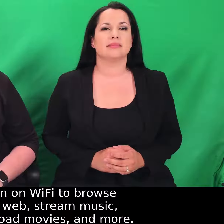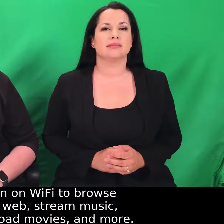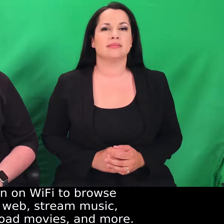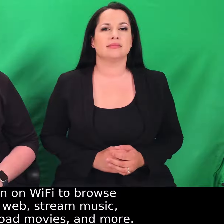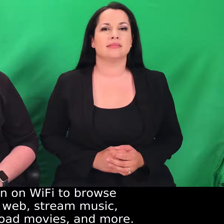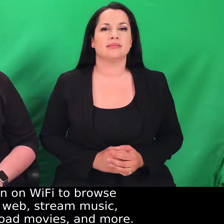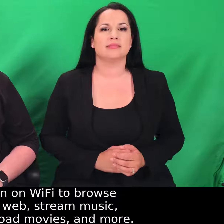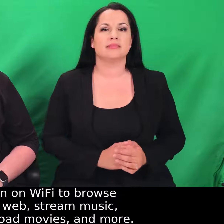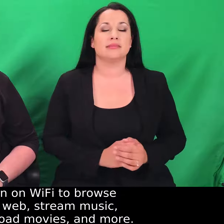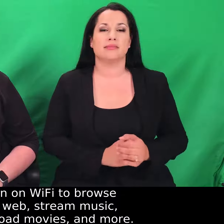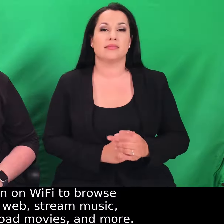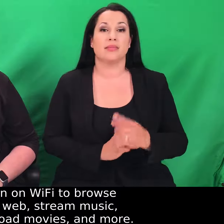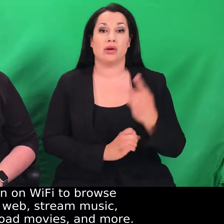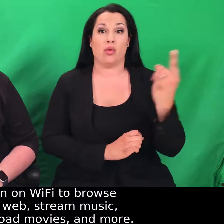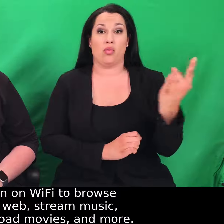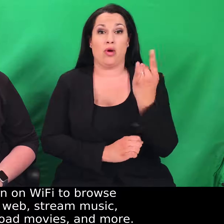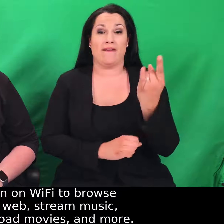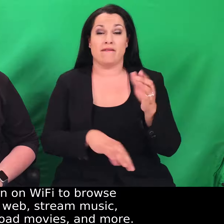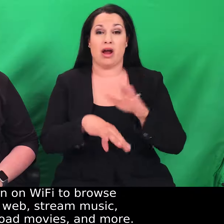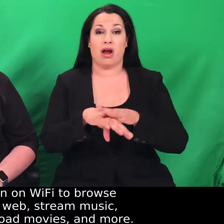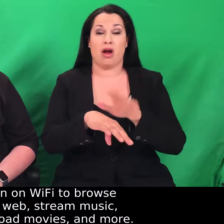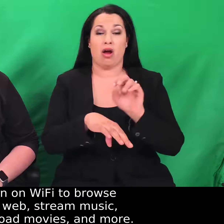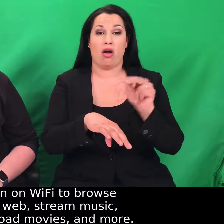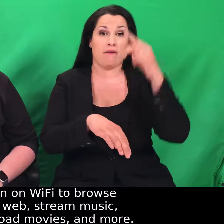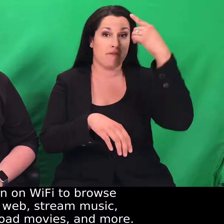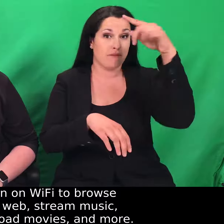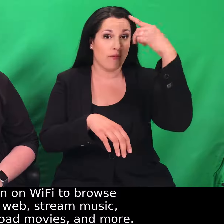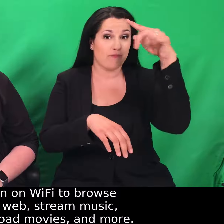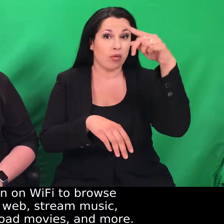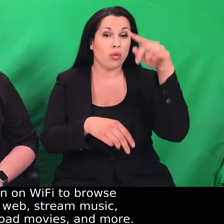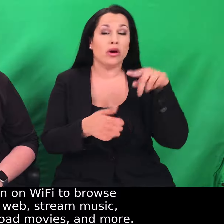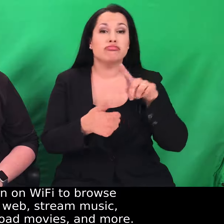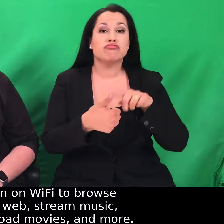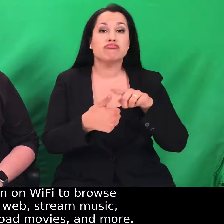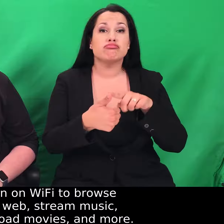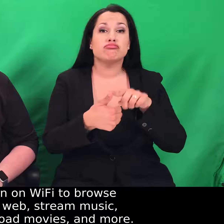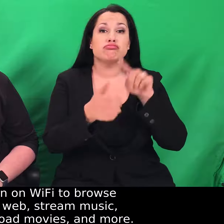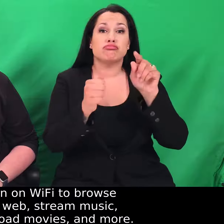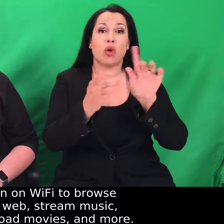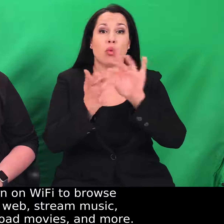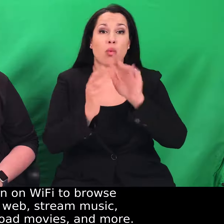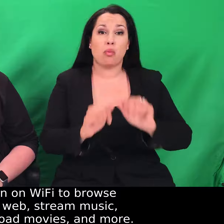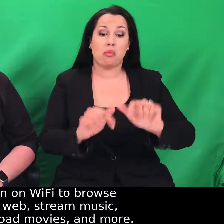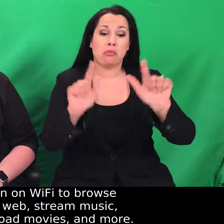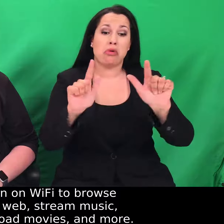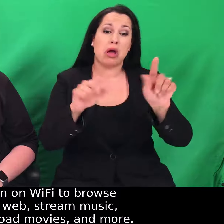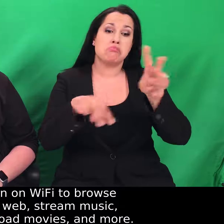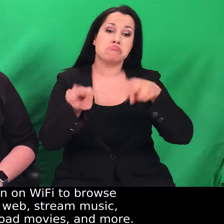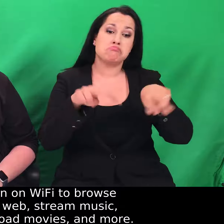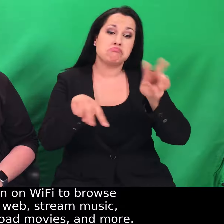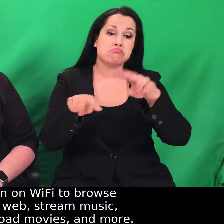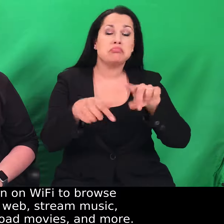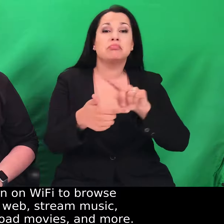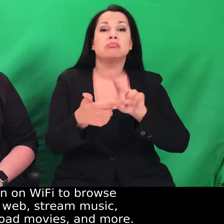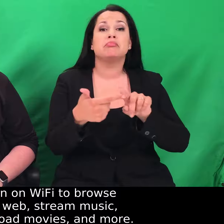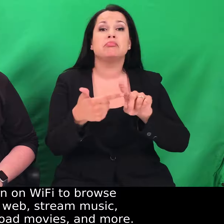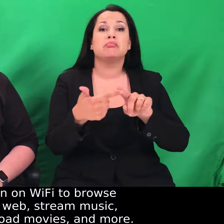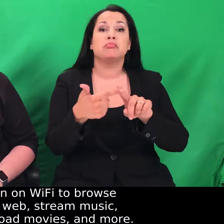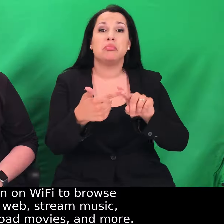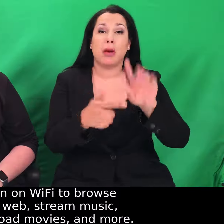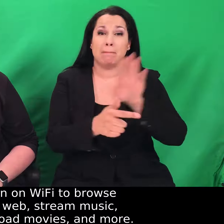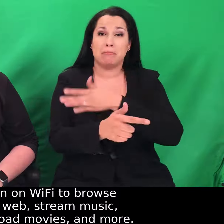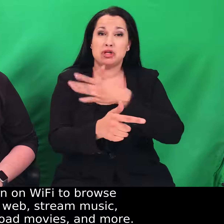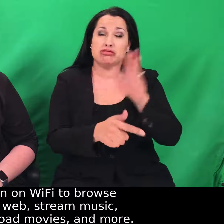turn on Wi-Fi to browse the web, stream music, download movies, and more.